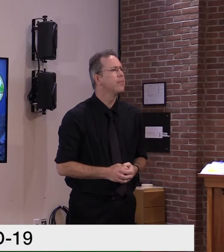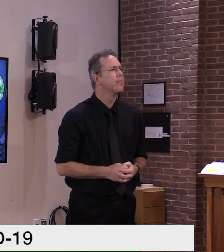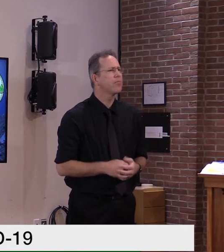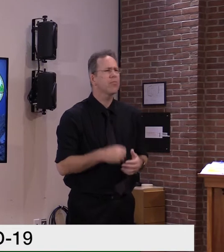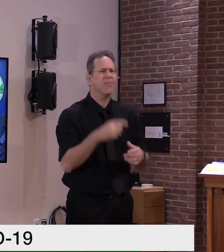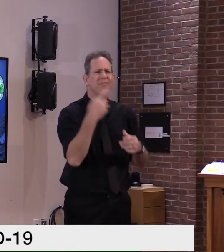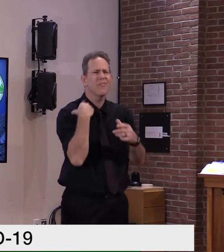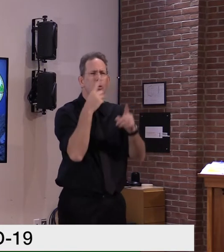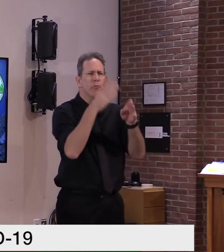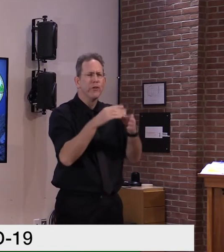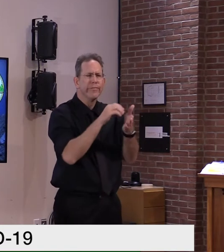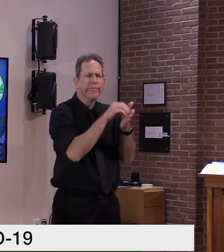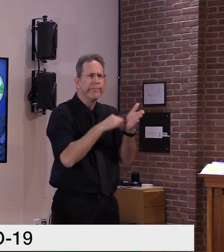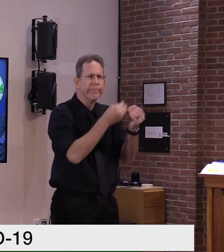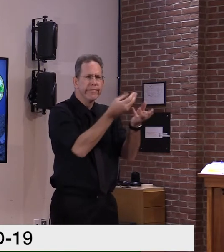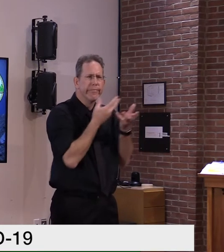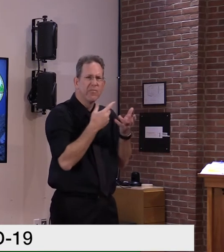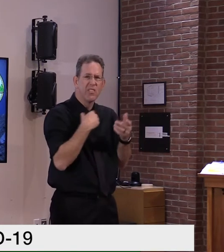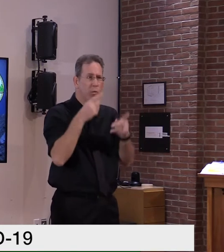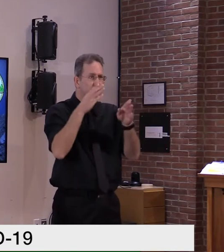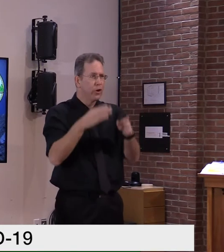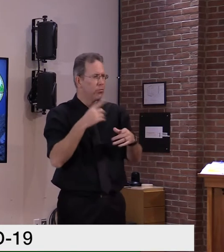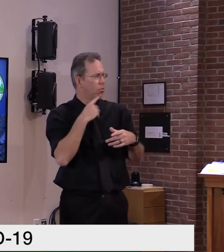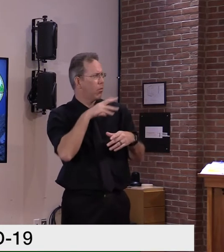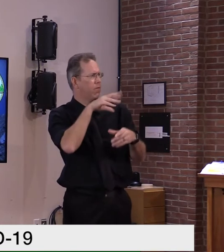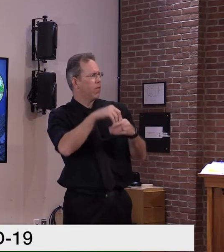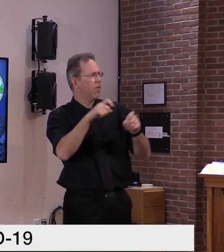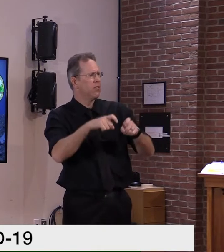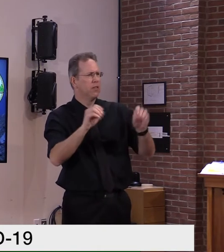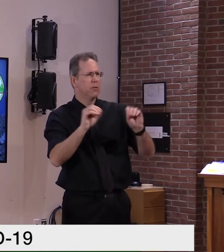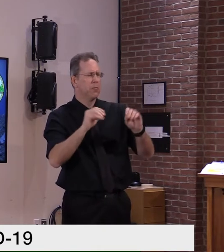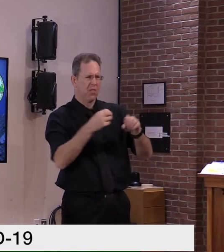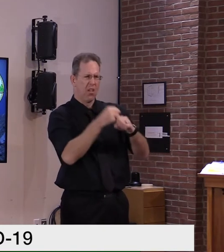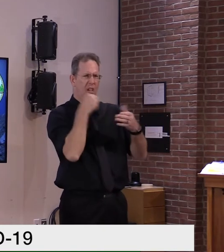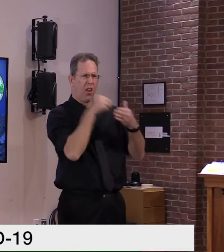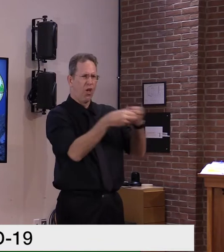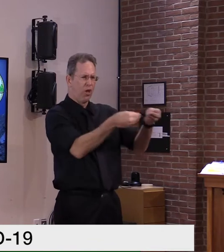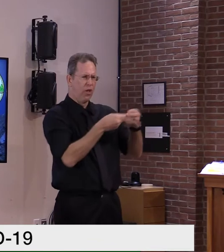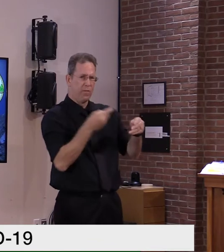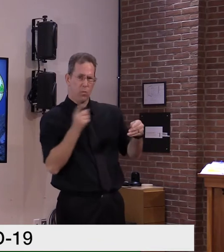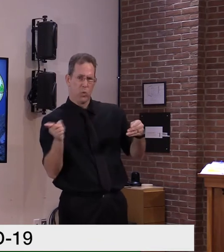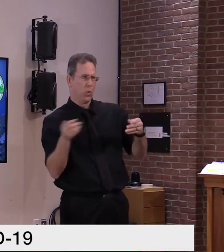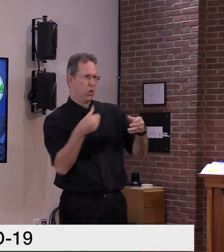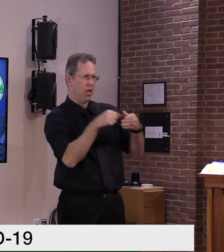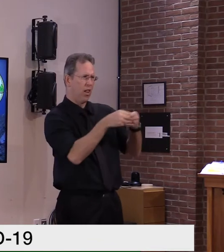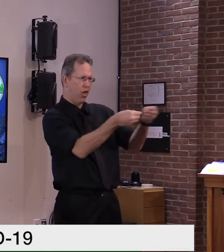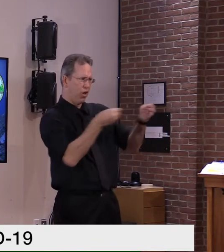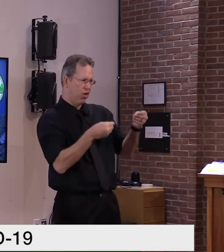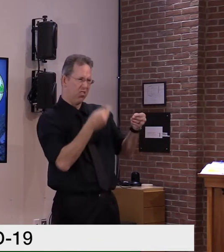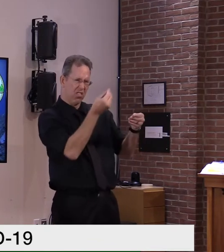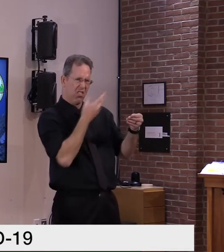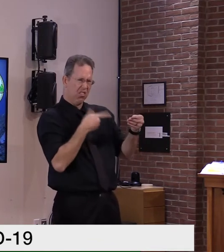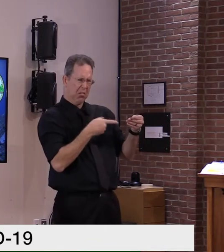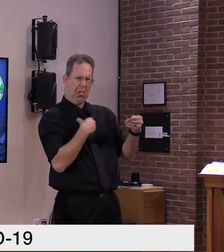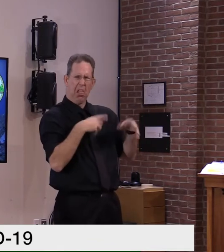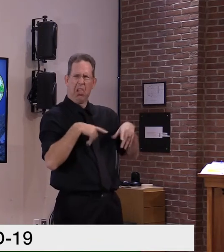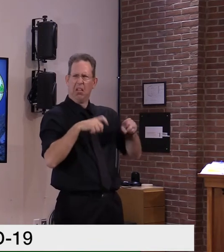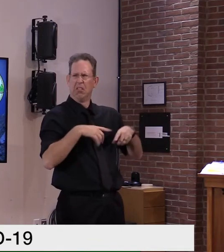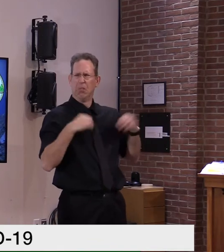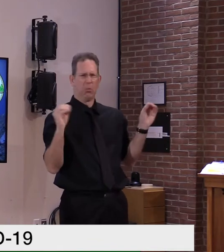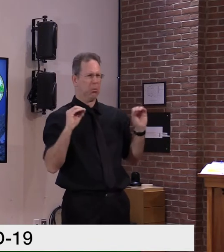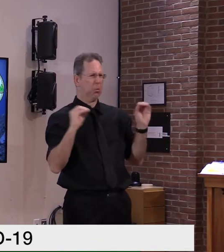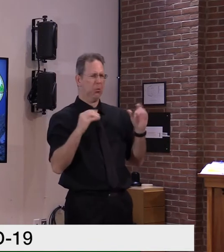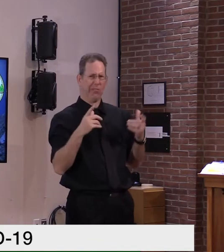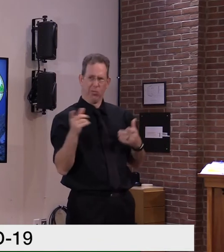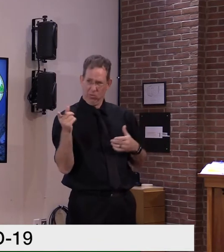tested on Friday? And the other thing, somewhat related, is you